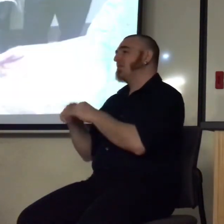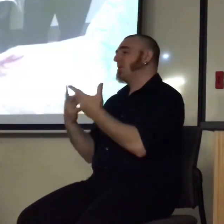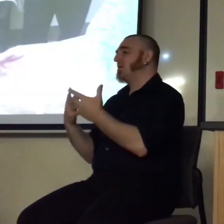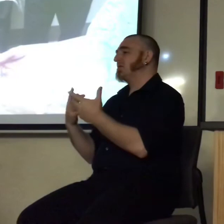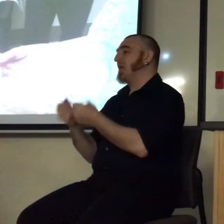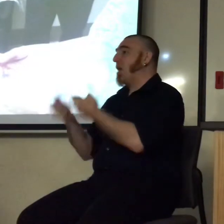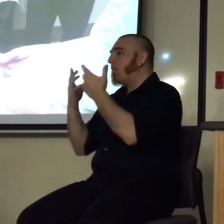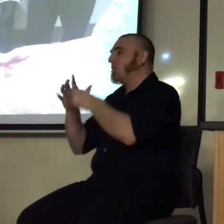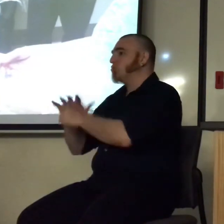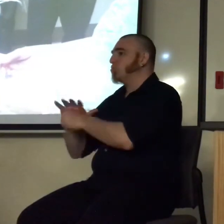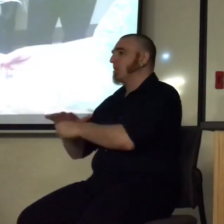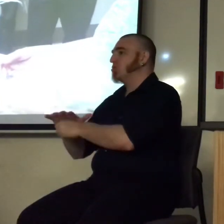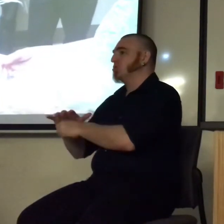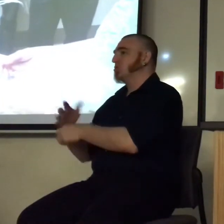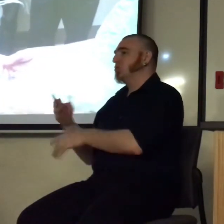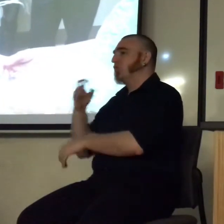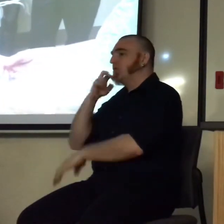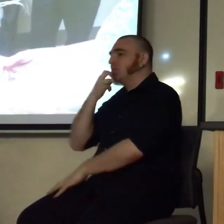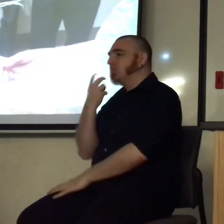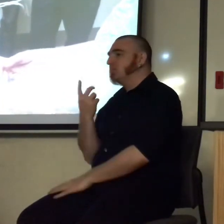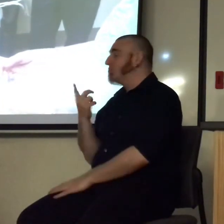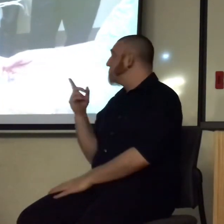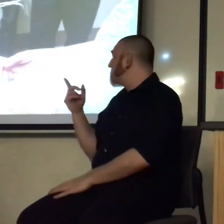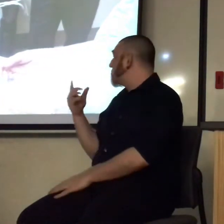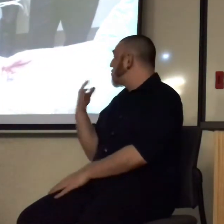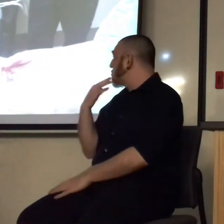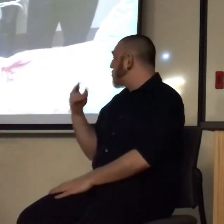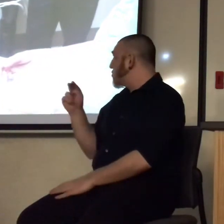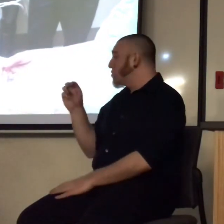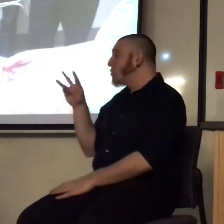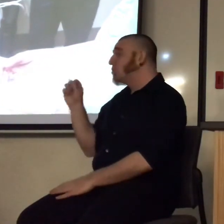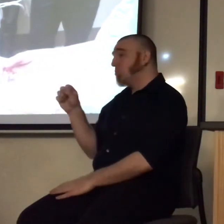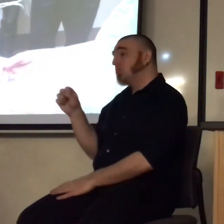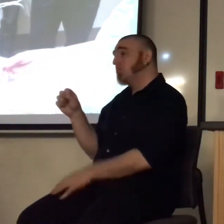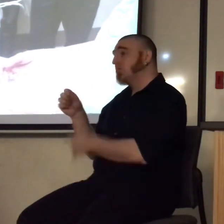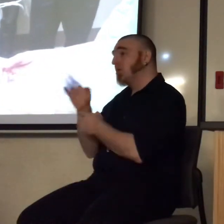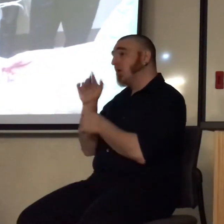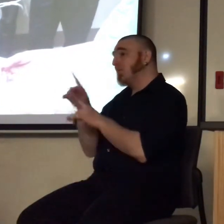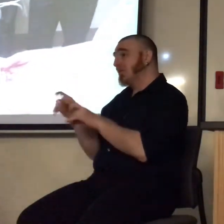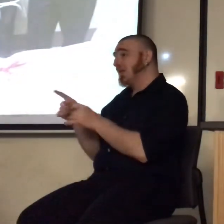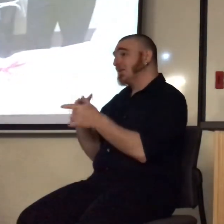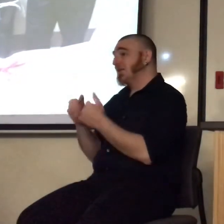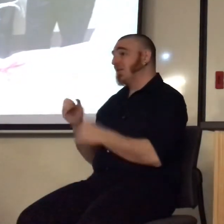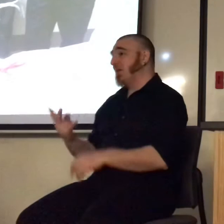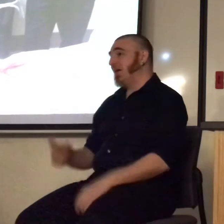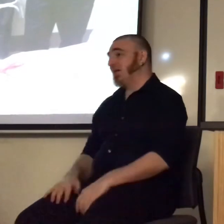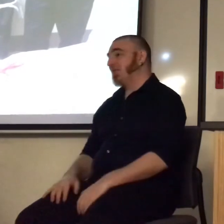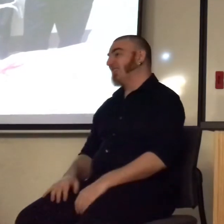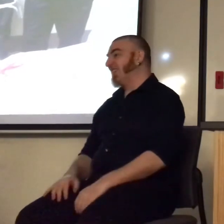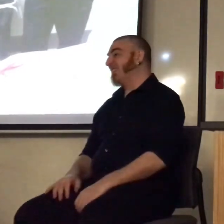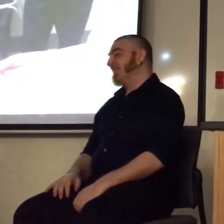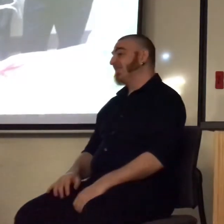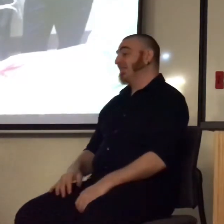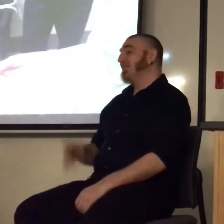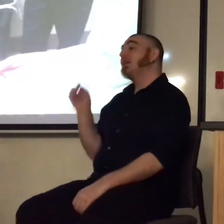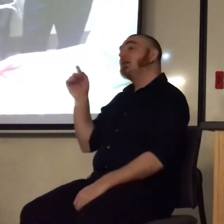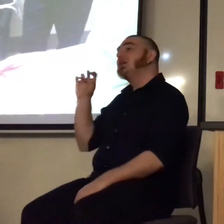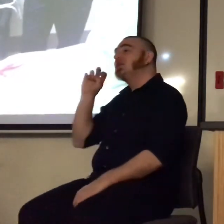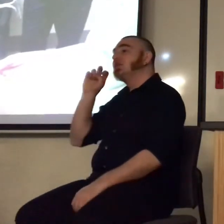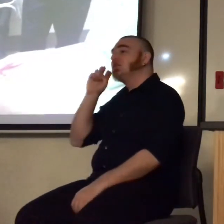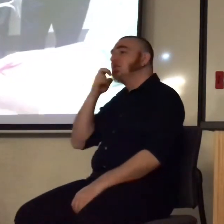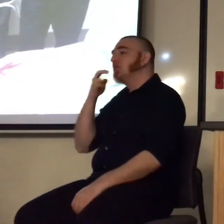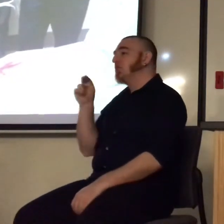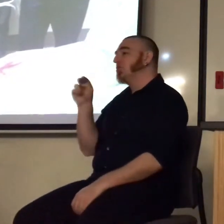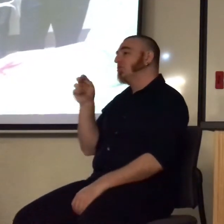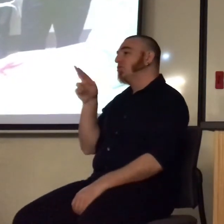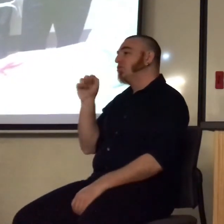injury. Anything else? Good news, it'll come back, but it's going to take some time. Okay. Dr. Penny's a neurosurgeon. That's what the nurse